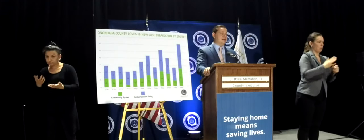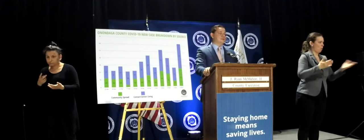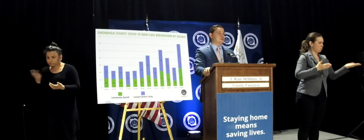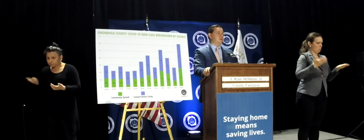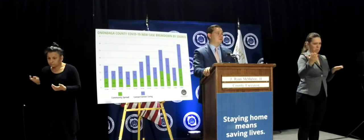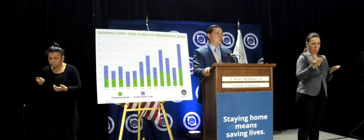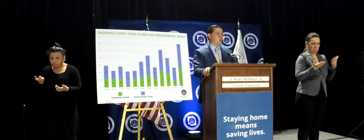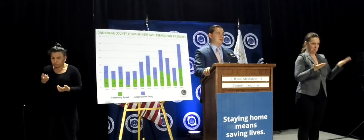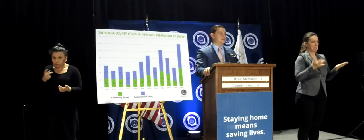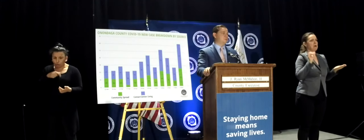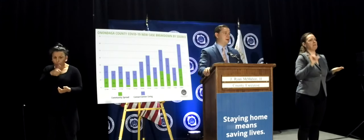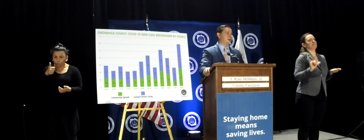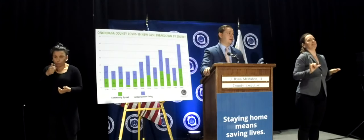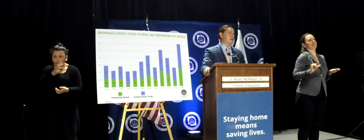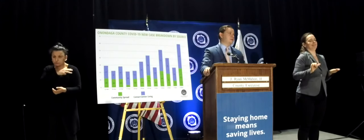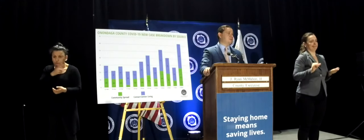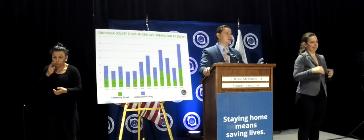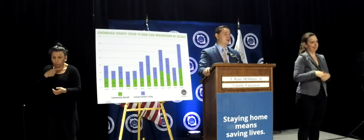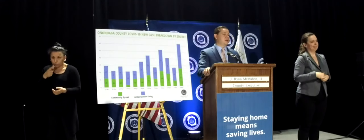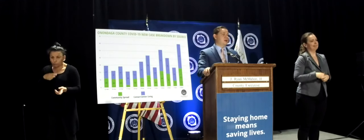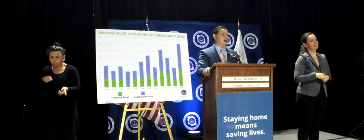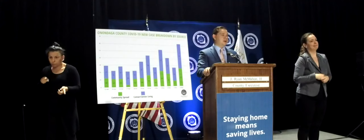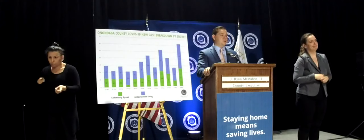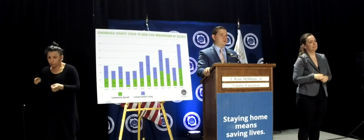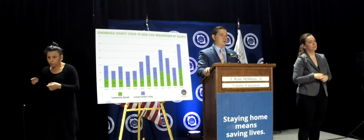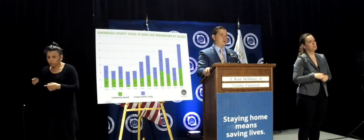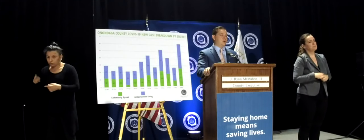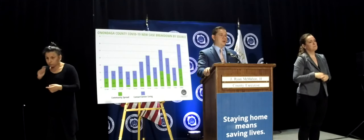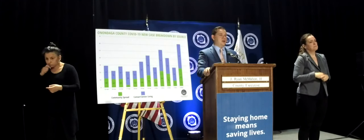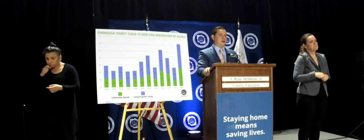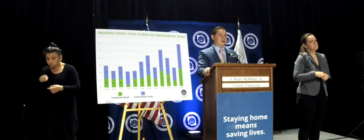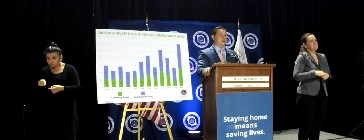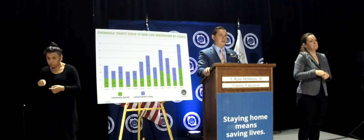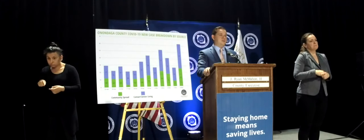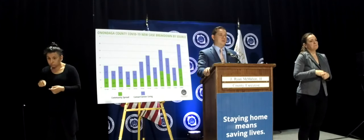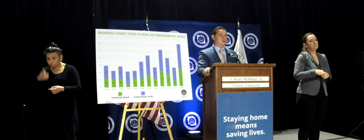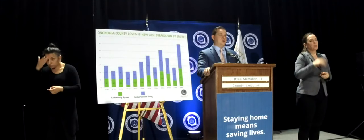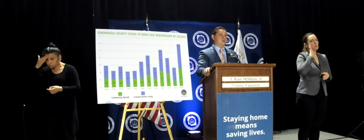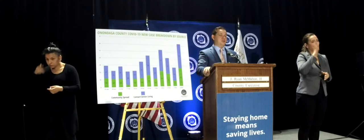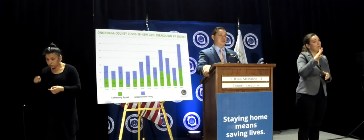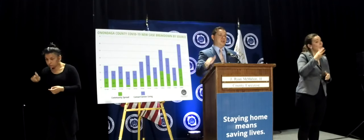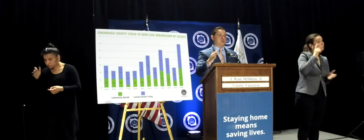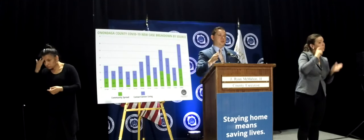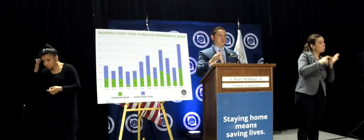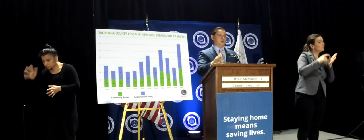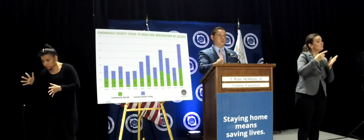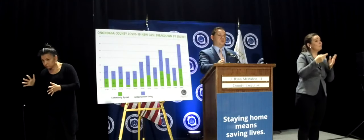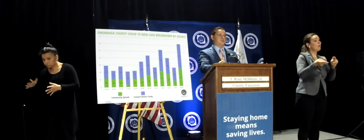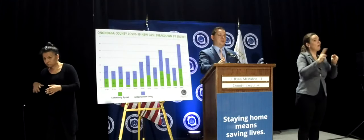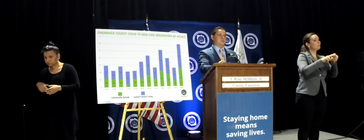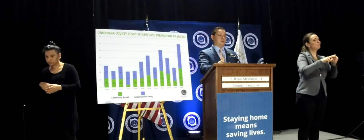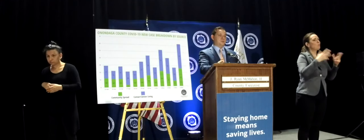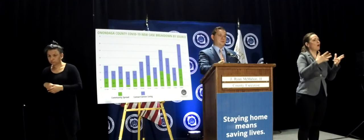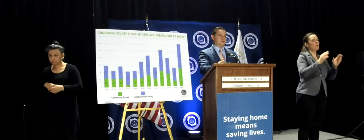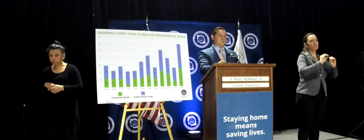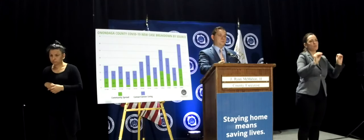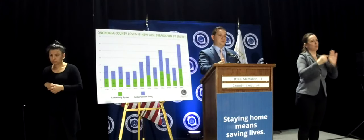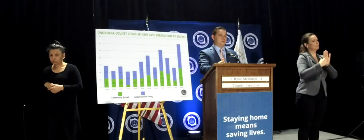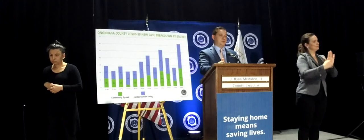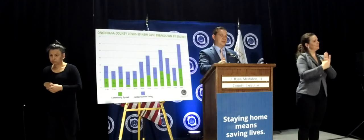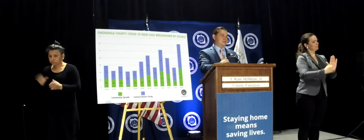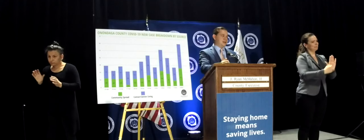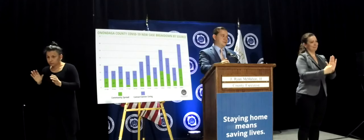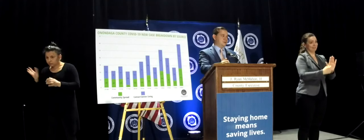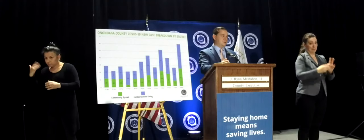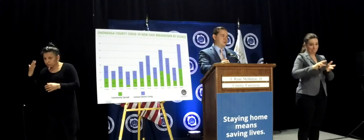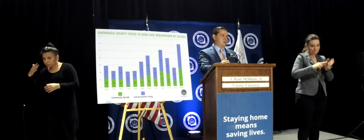find positives. You're going to find more asymptomatic positives. So if you're changing the rules from symptoms